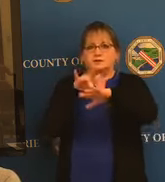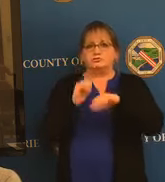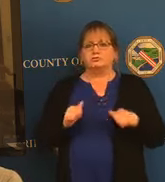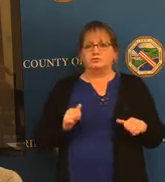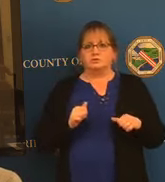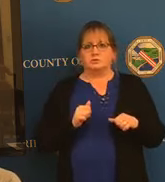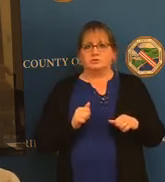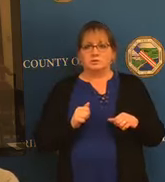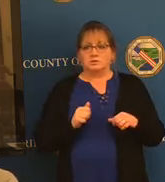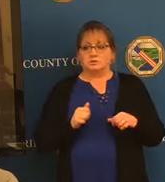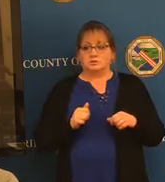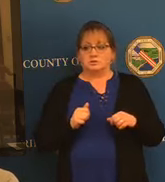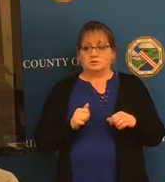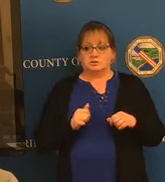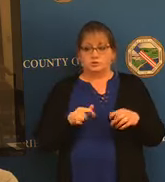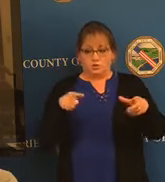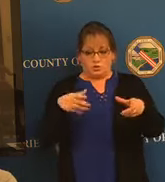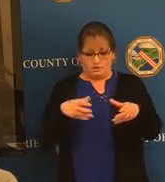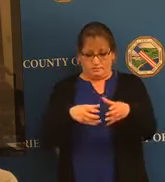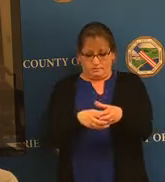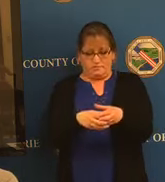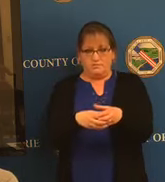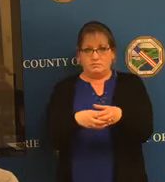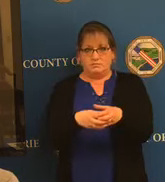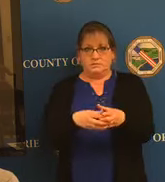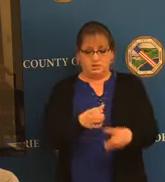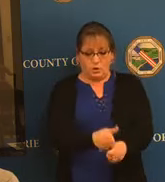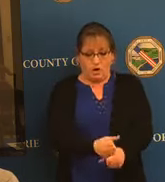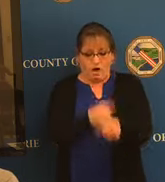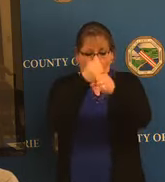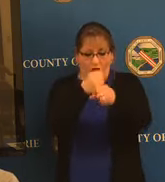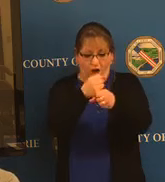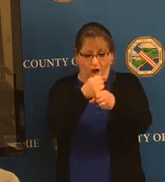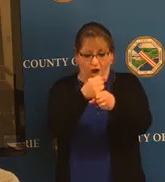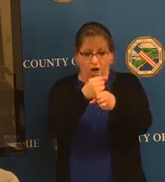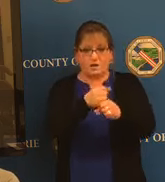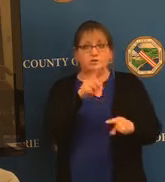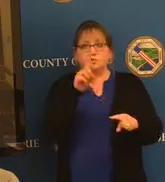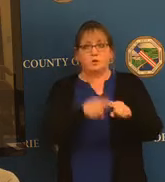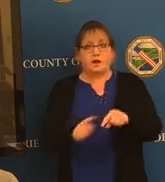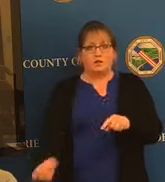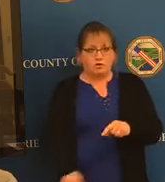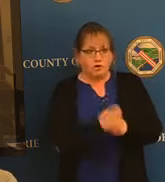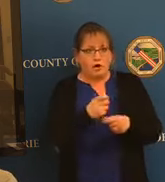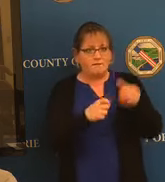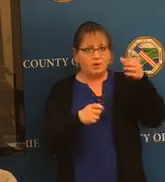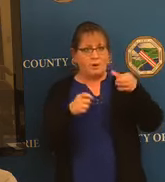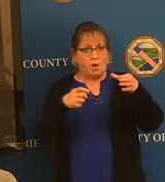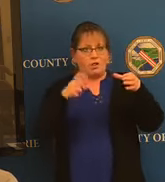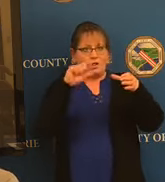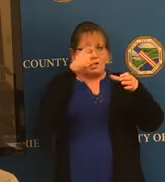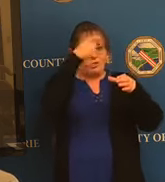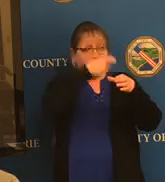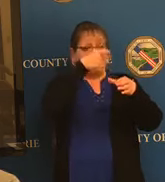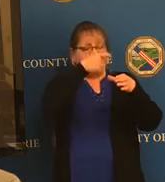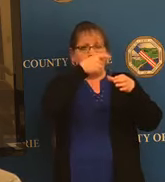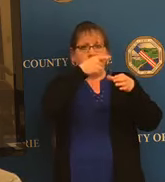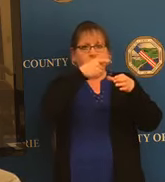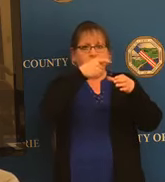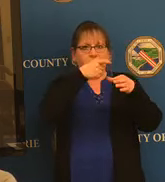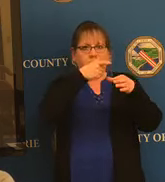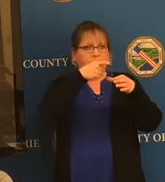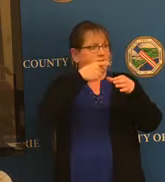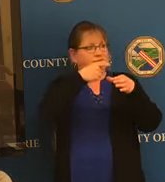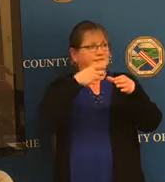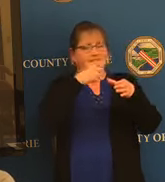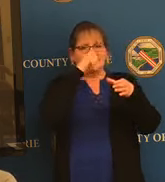like putting the flag stick in, and they're putting a thing around it so you can't even get your ball in the hole. You just get on the green and you kind